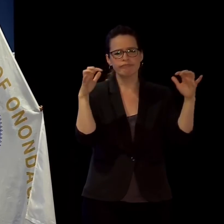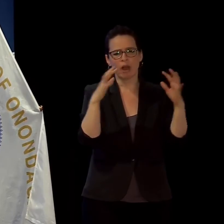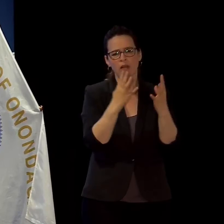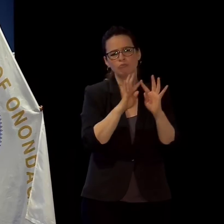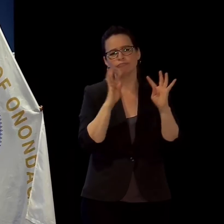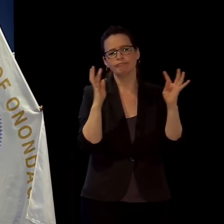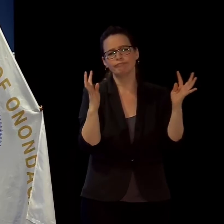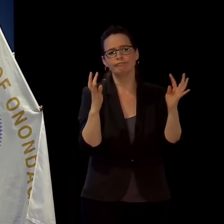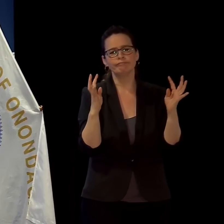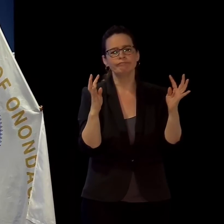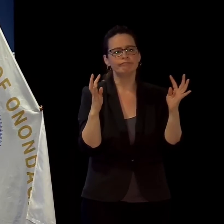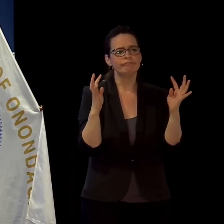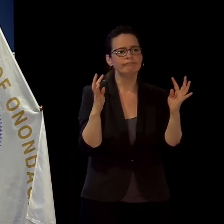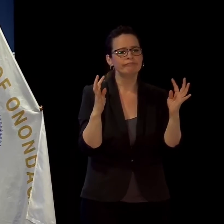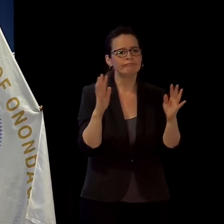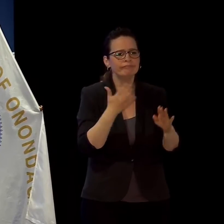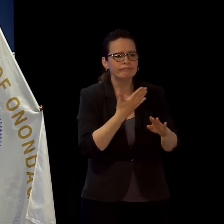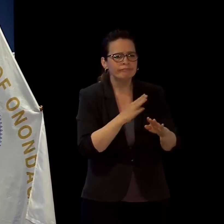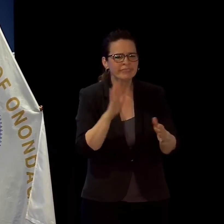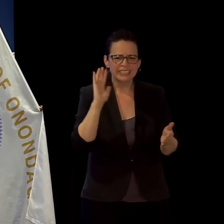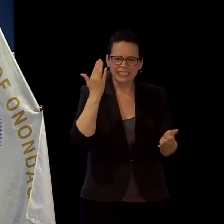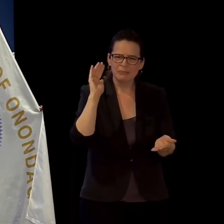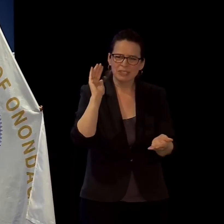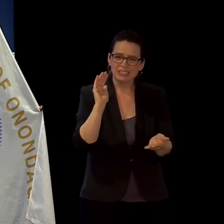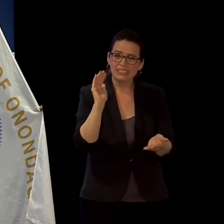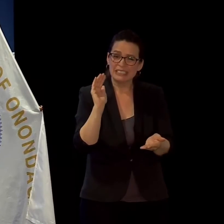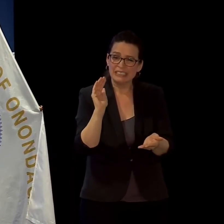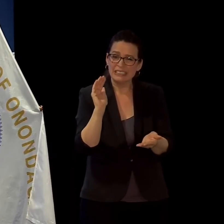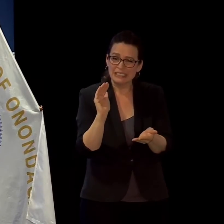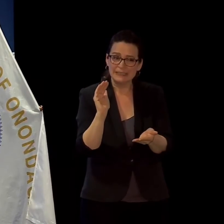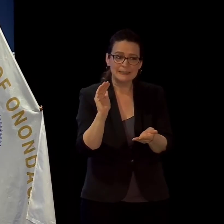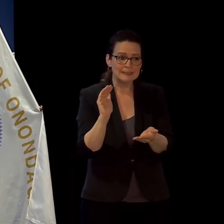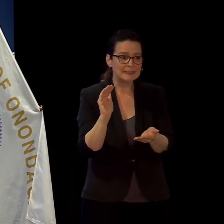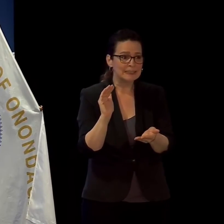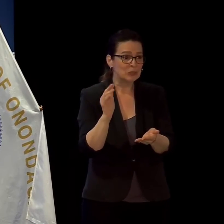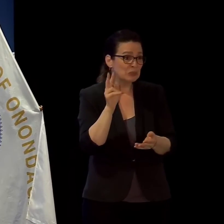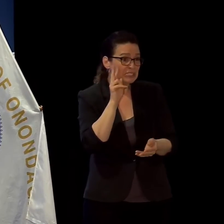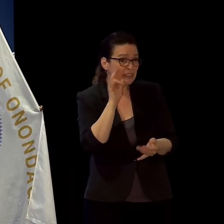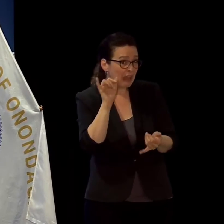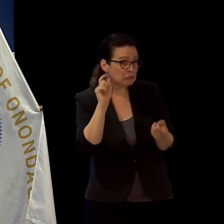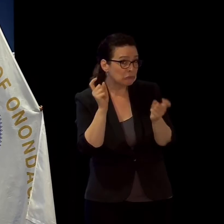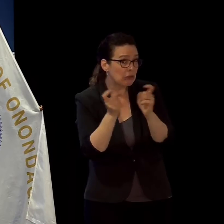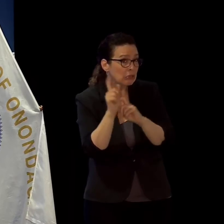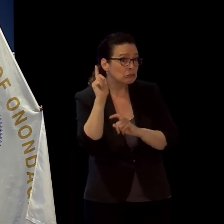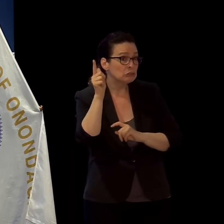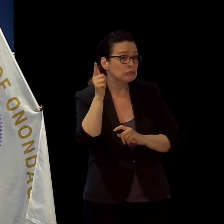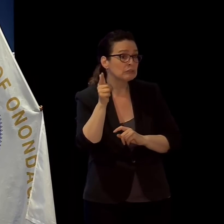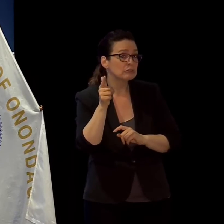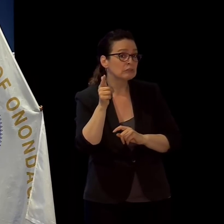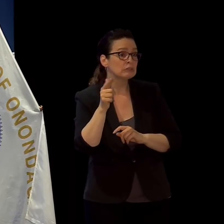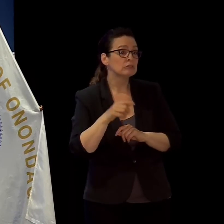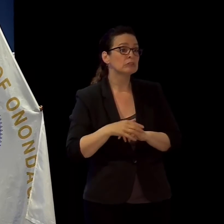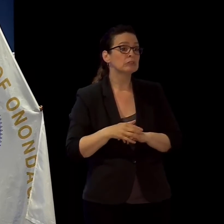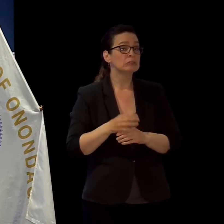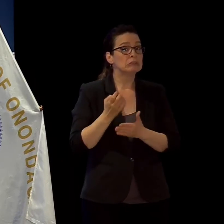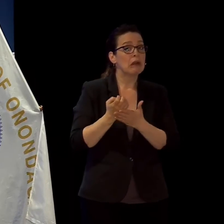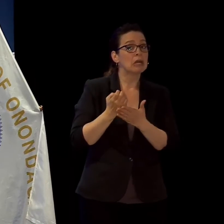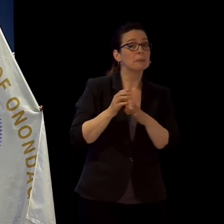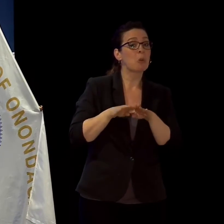have relaxed a little bit. Do you see those changes helping at all with any of